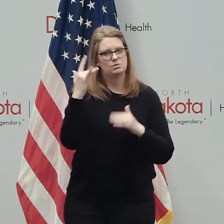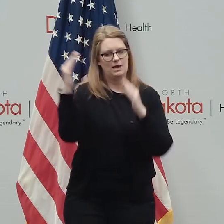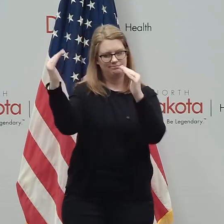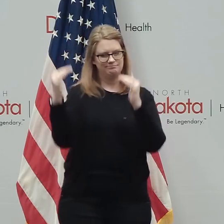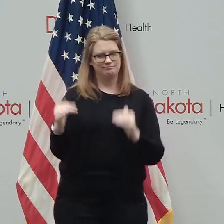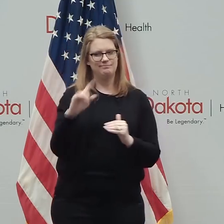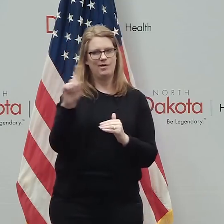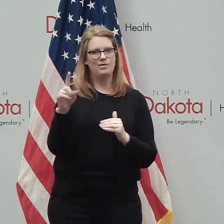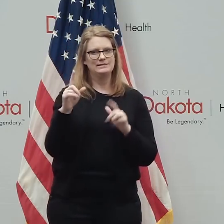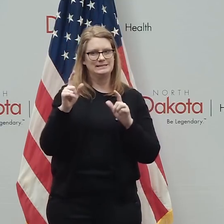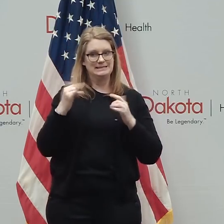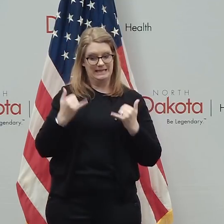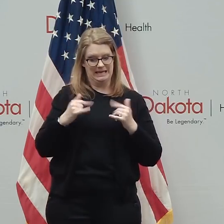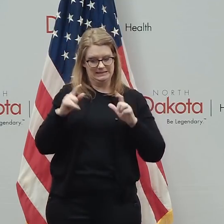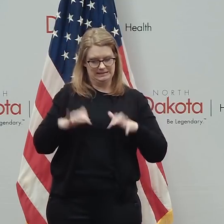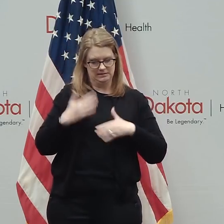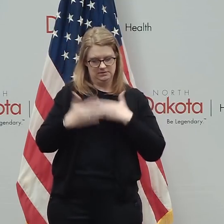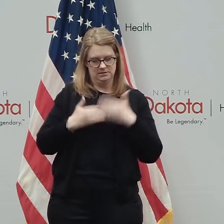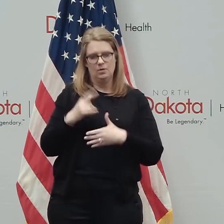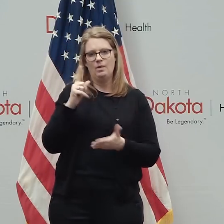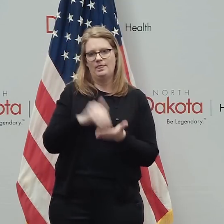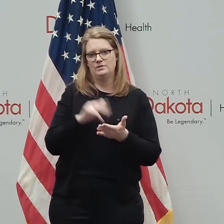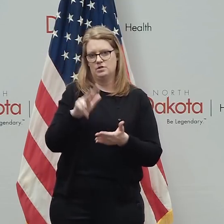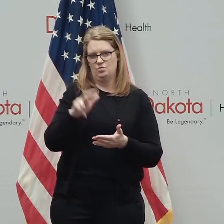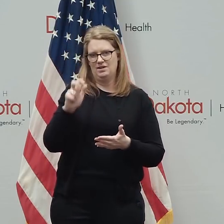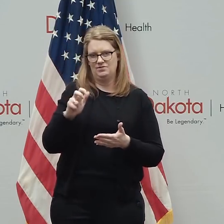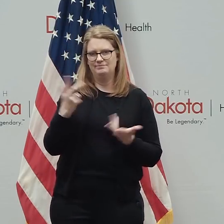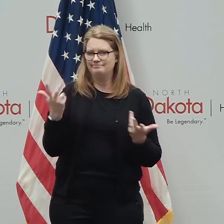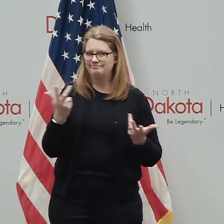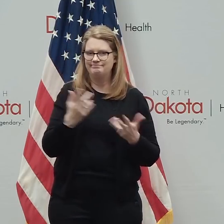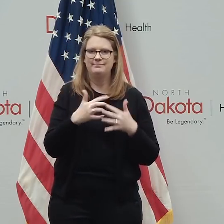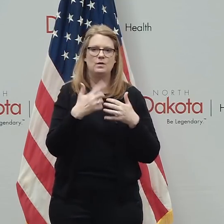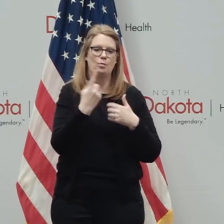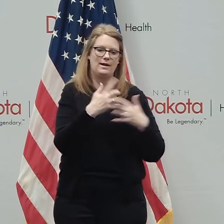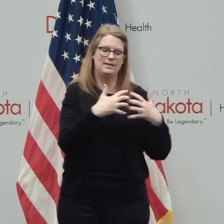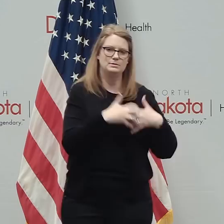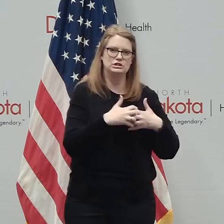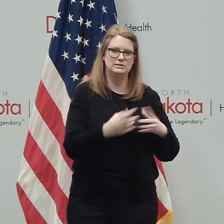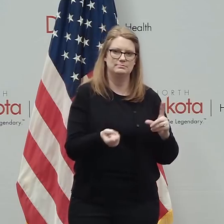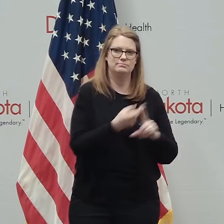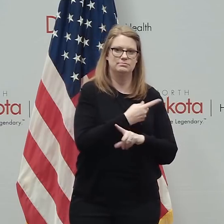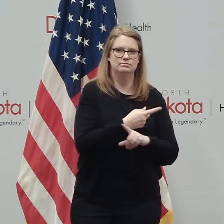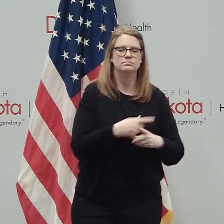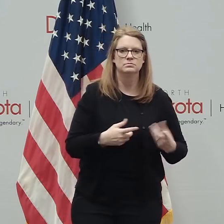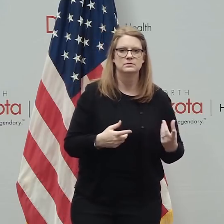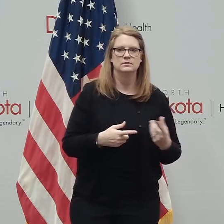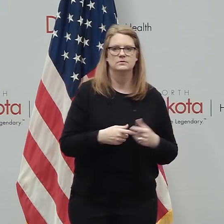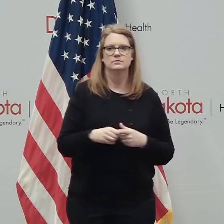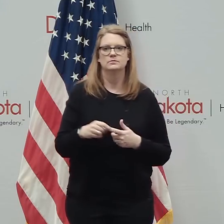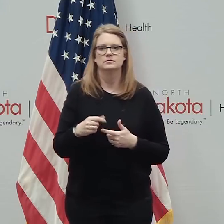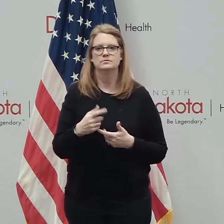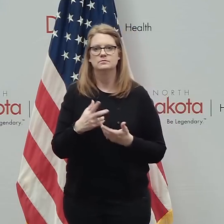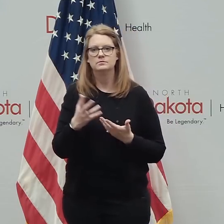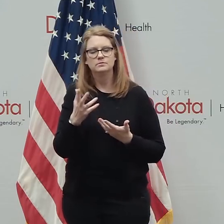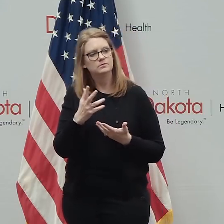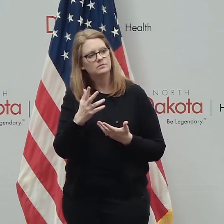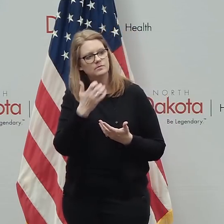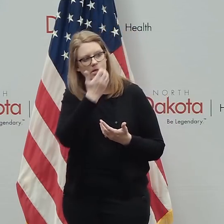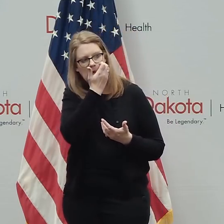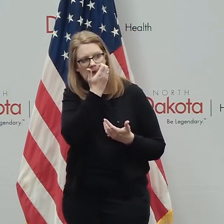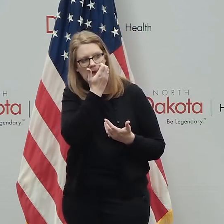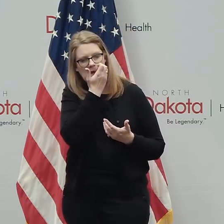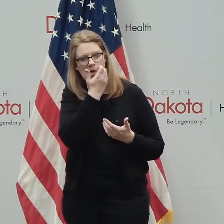to 1,300 today, because one of our machines went offline yesterday when we ran out of